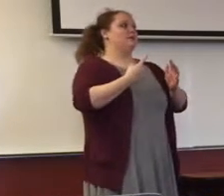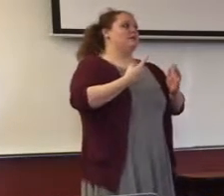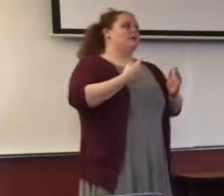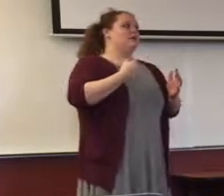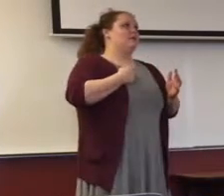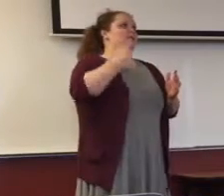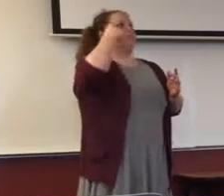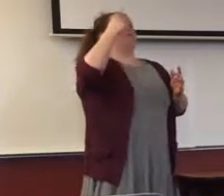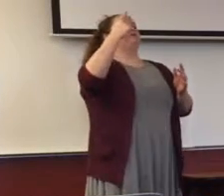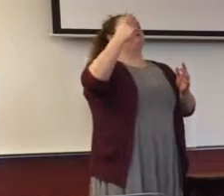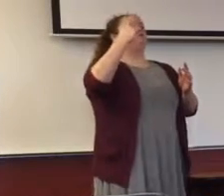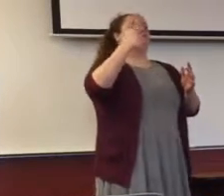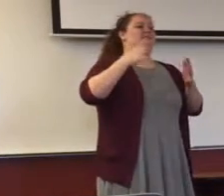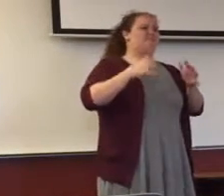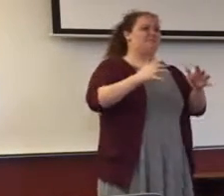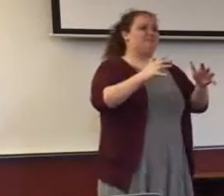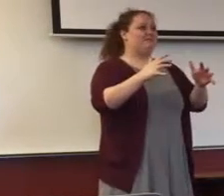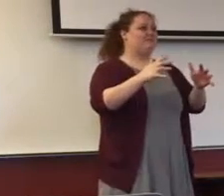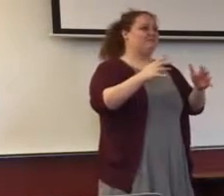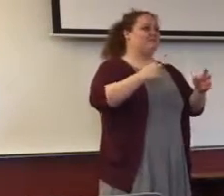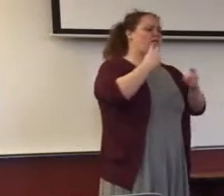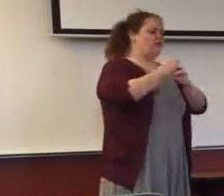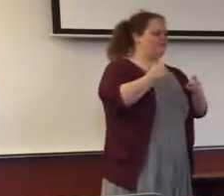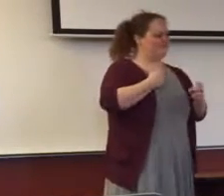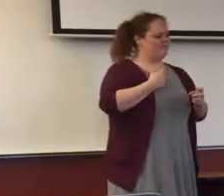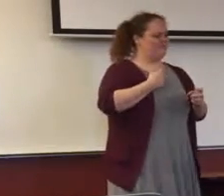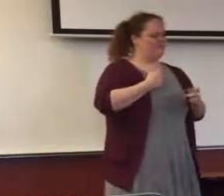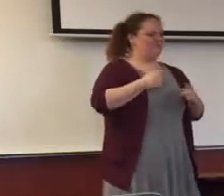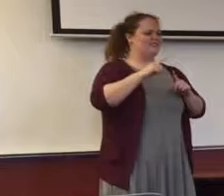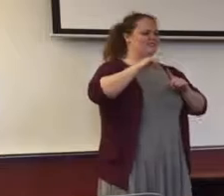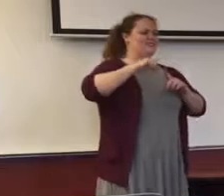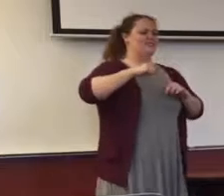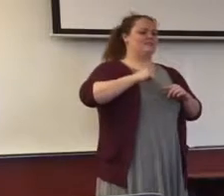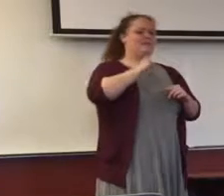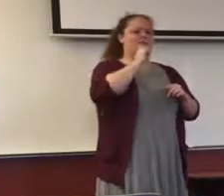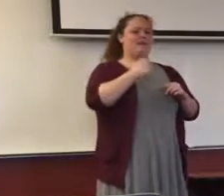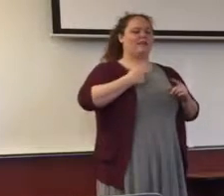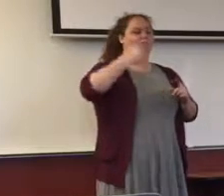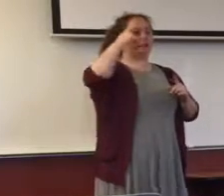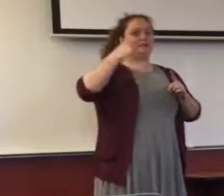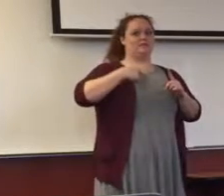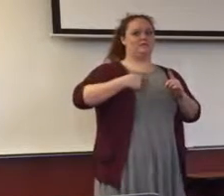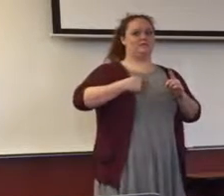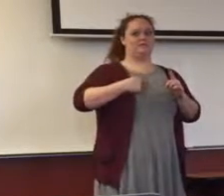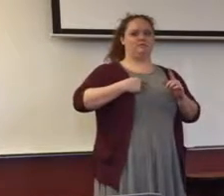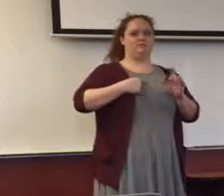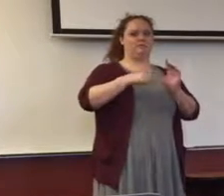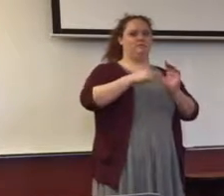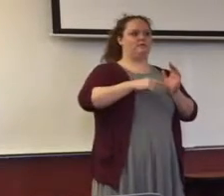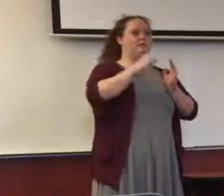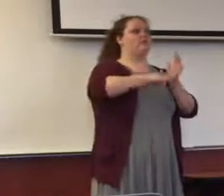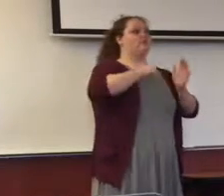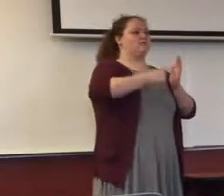not to like criticize yourself. And then I'll go into like my boss's office, and I'll be like, okay, three times.